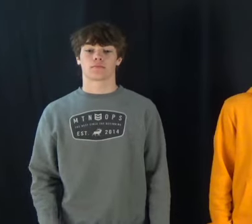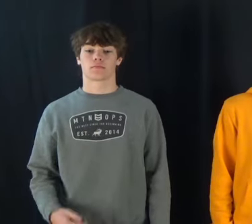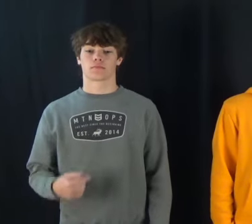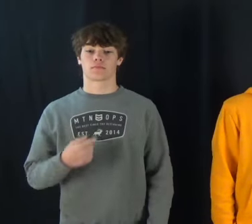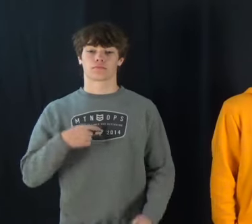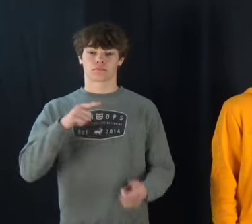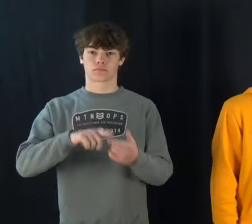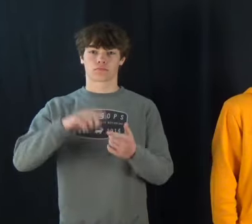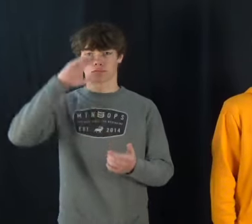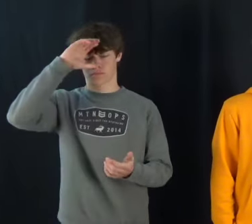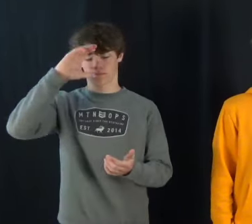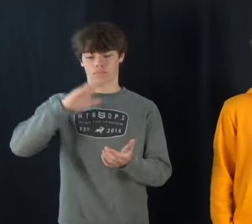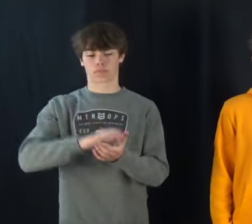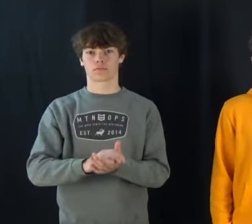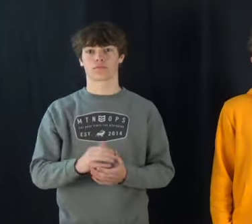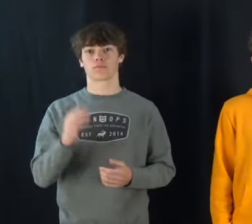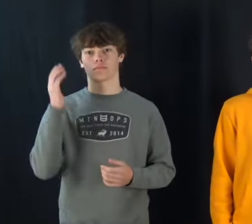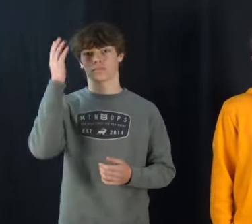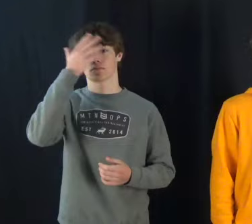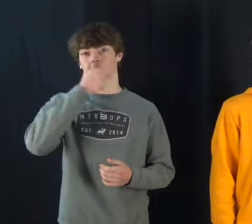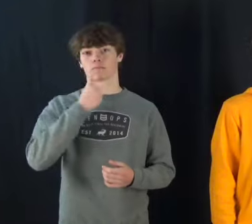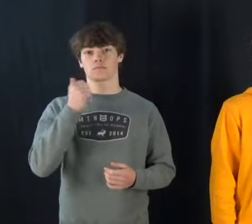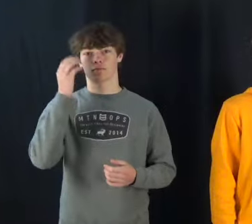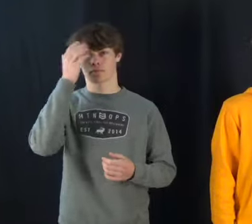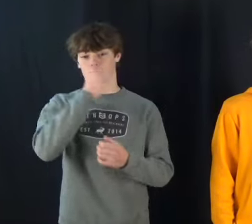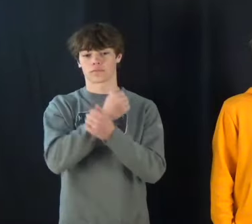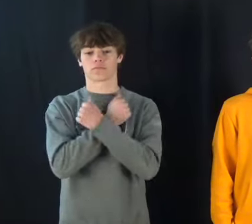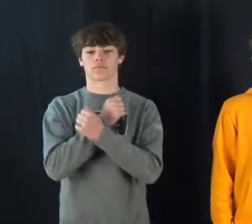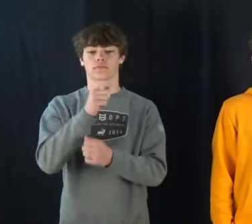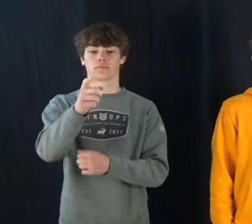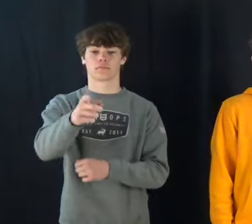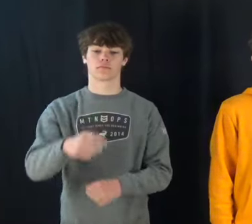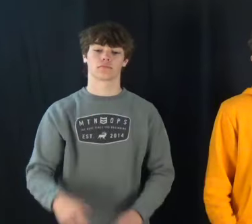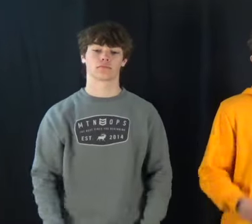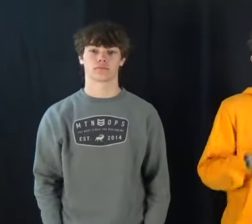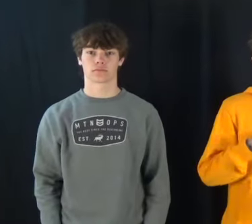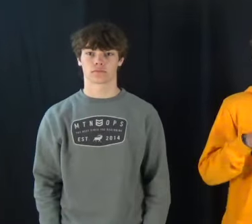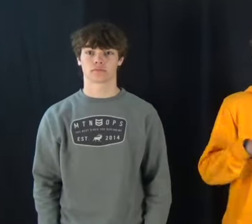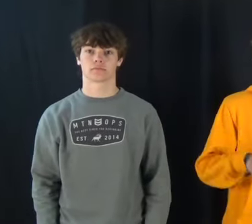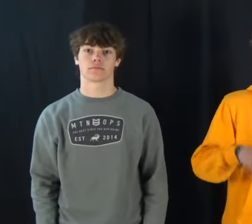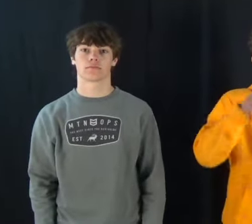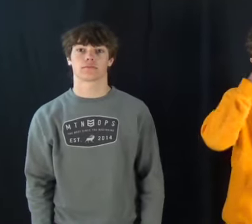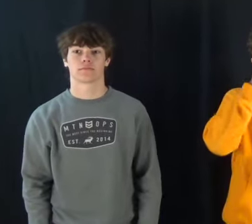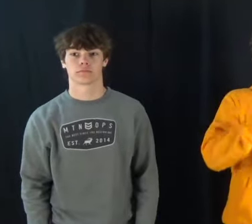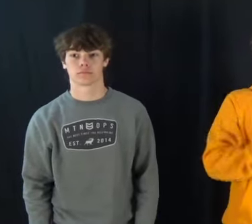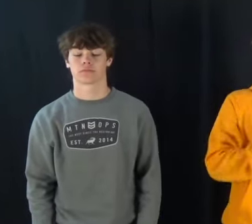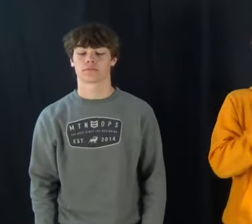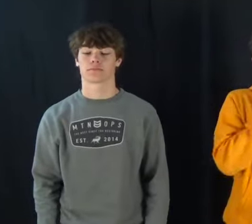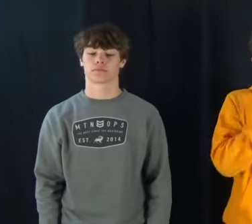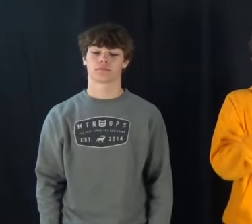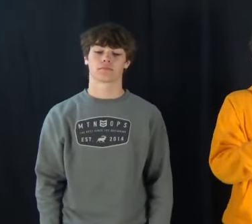I just can't believe the loveliness of loving you I just can't believe it's true